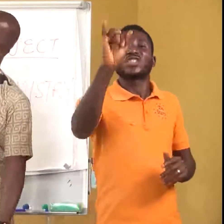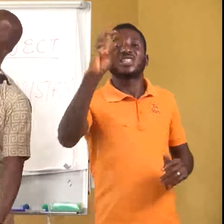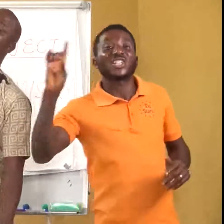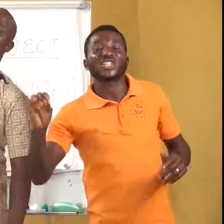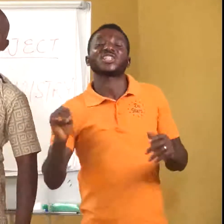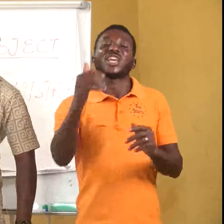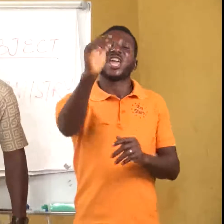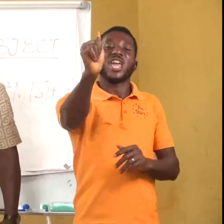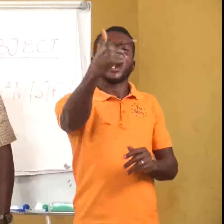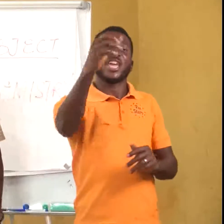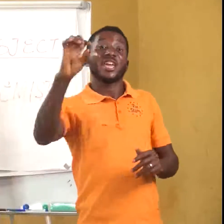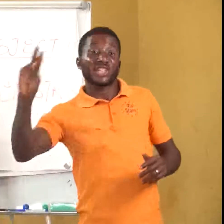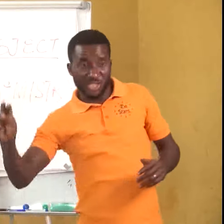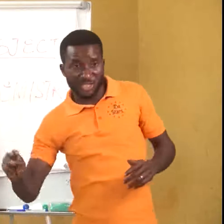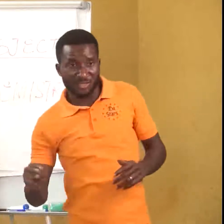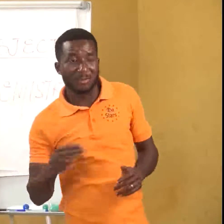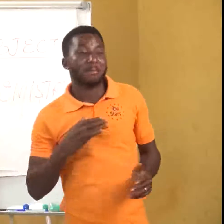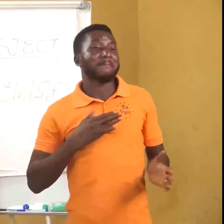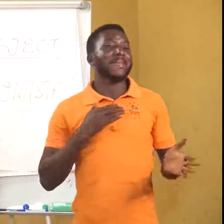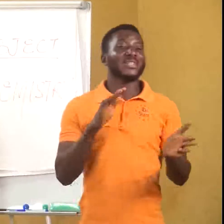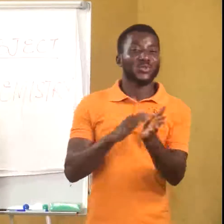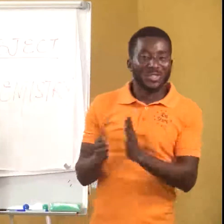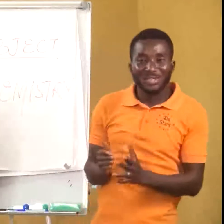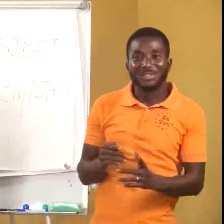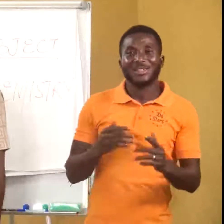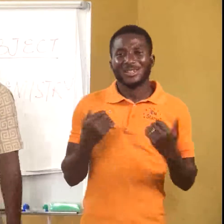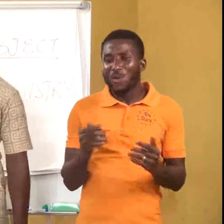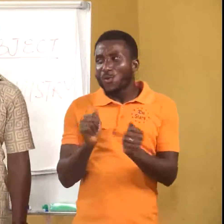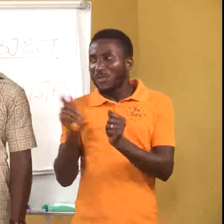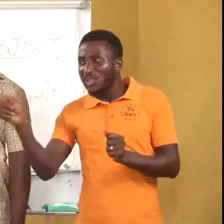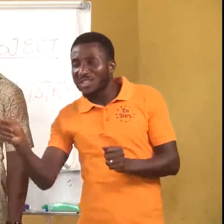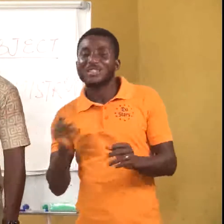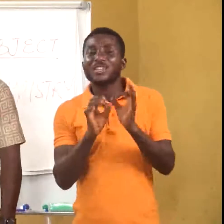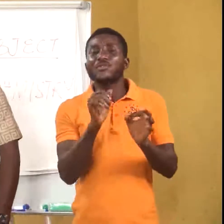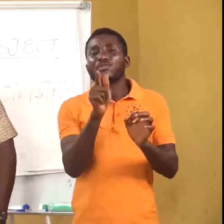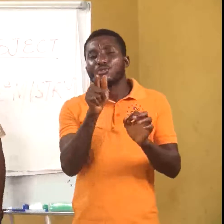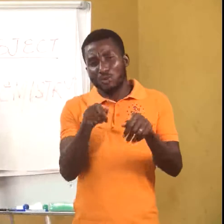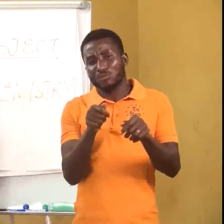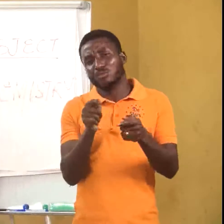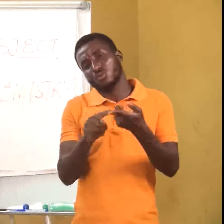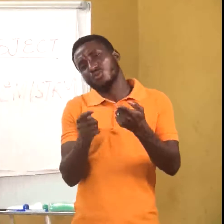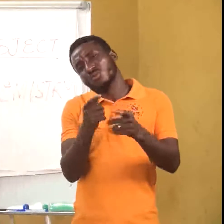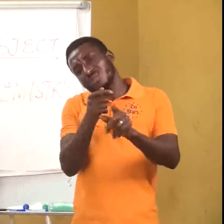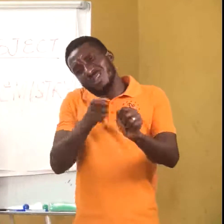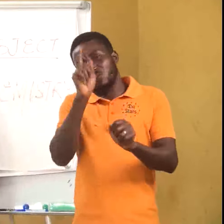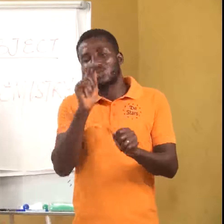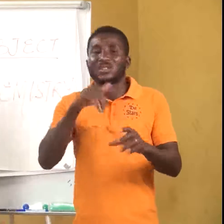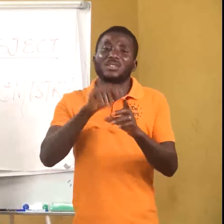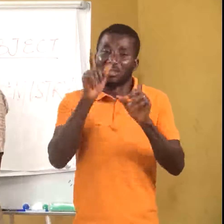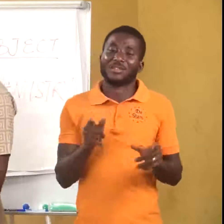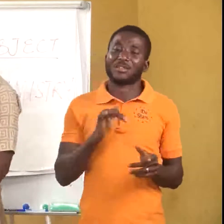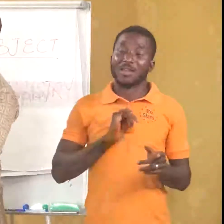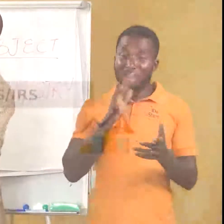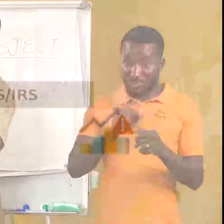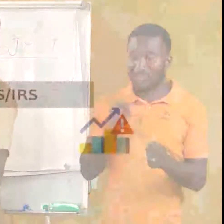with this little explanation, I hope that when you come across a question of similar integrity, you'll be able to attempt it and you score it